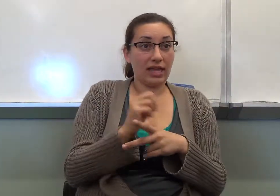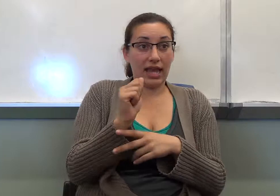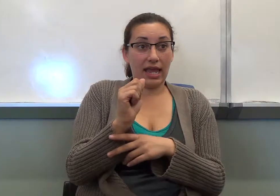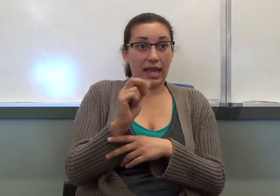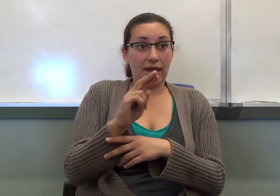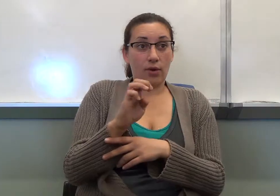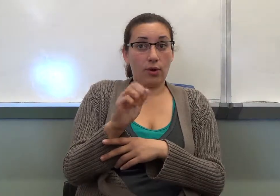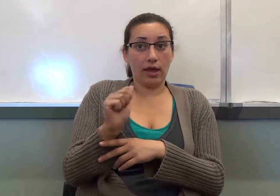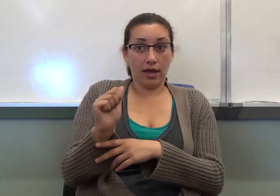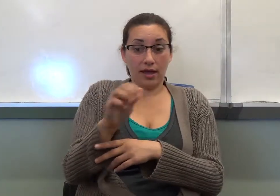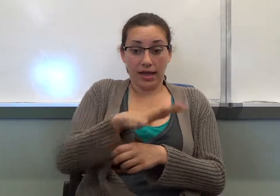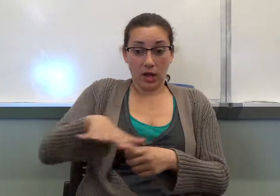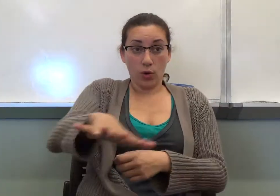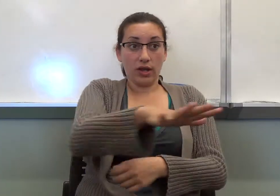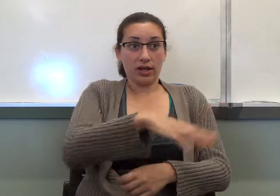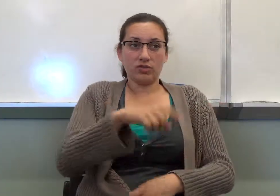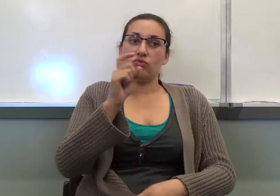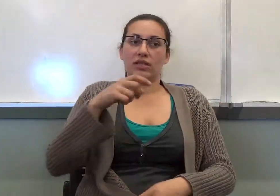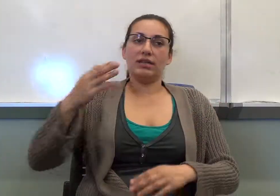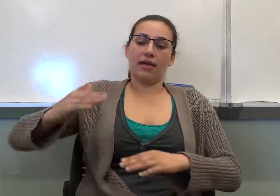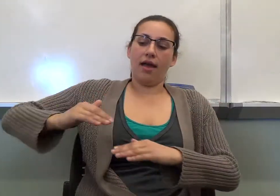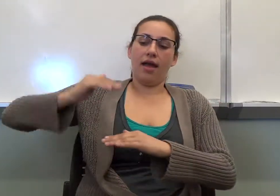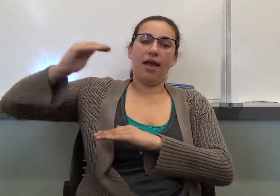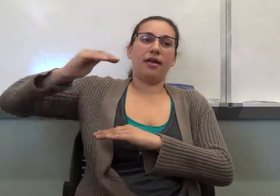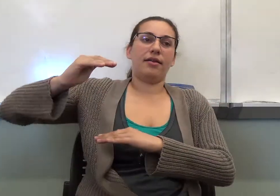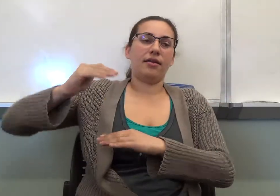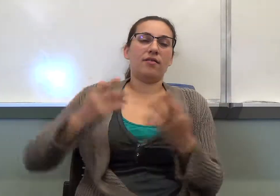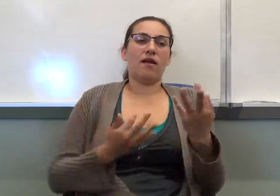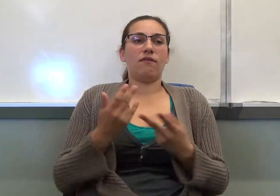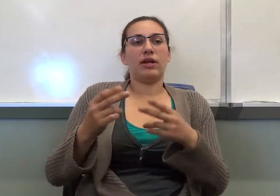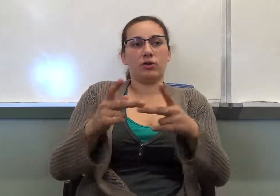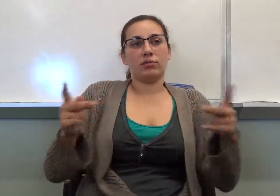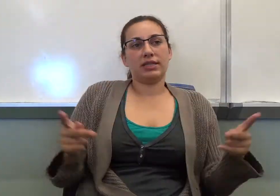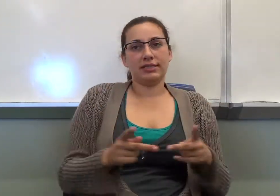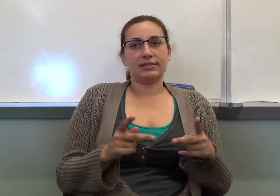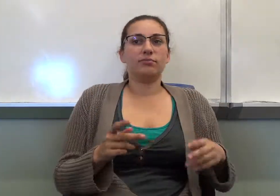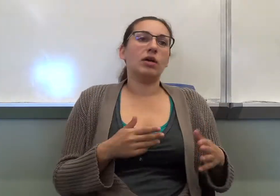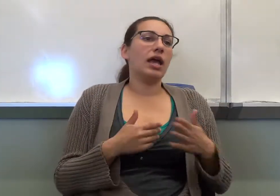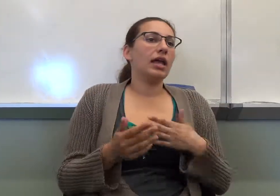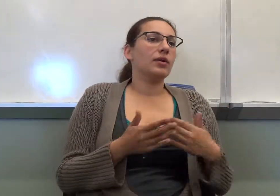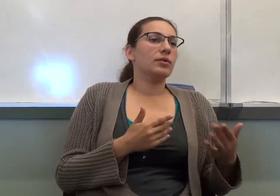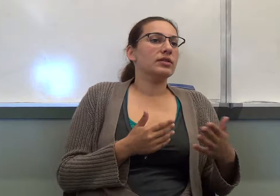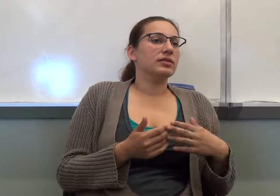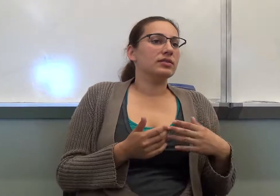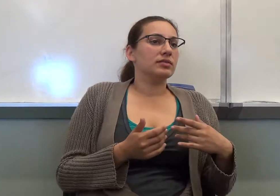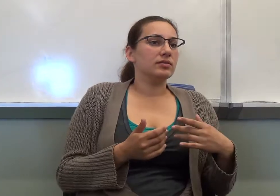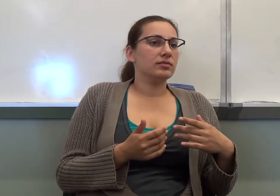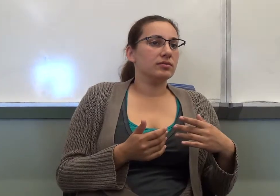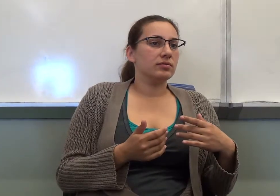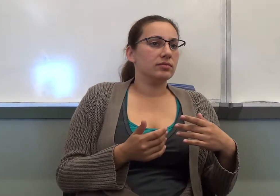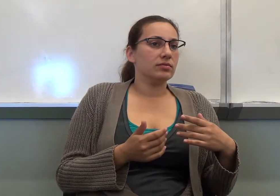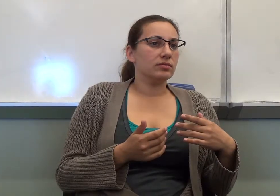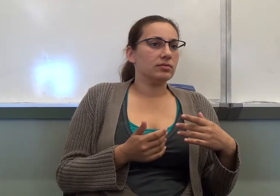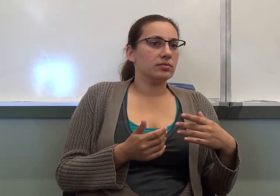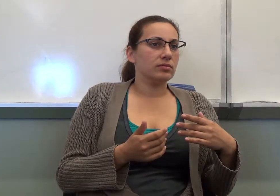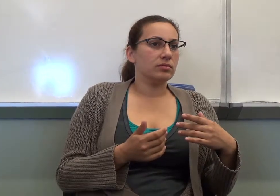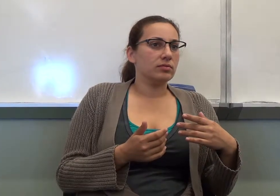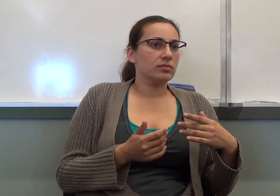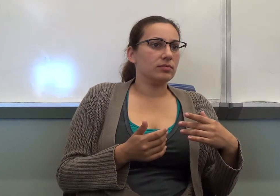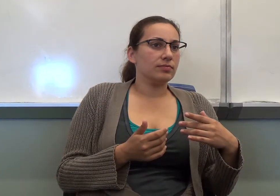thing. Okay, how much is it gonna be? The area of a rectangle is length times width, right? The length is the larger one,